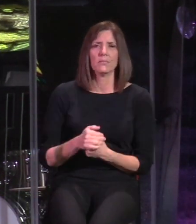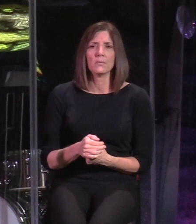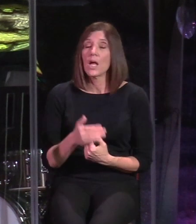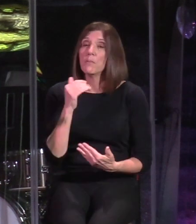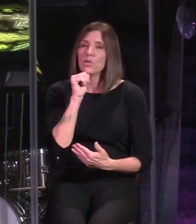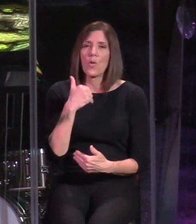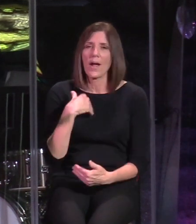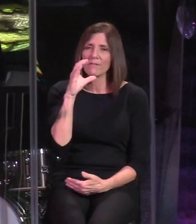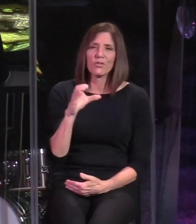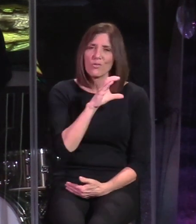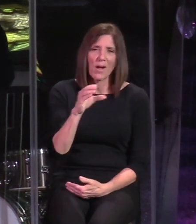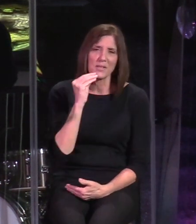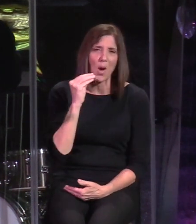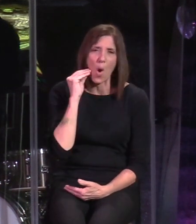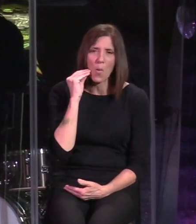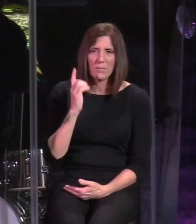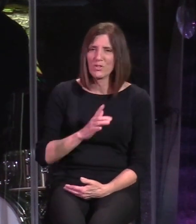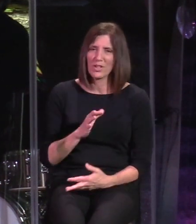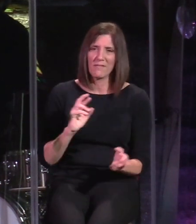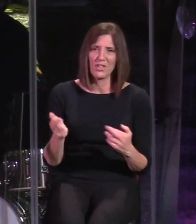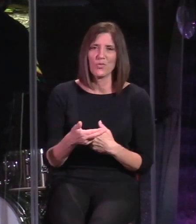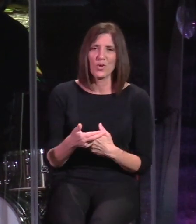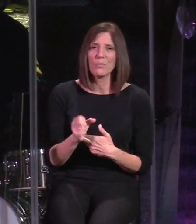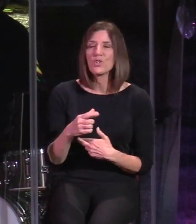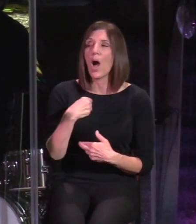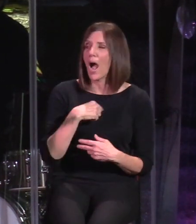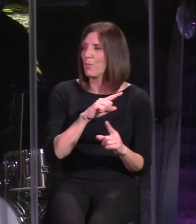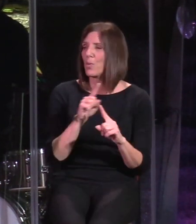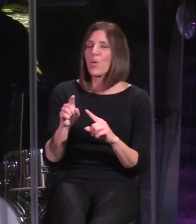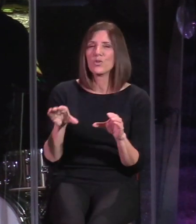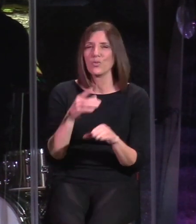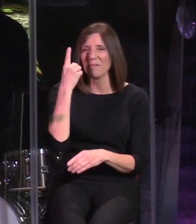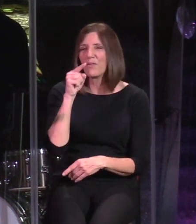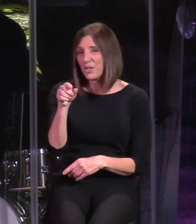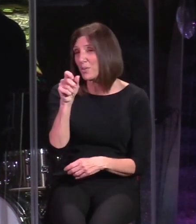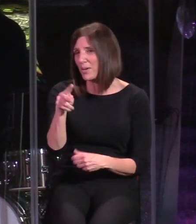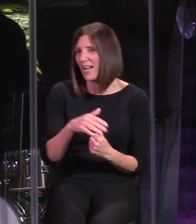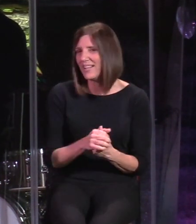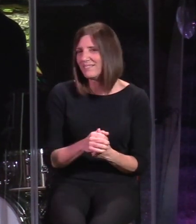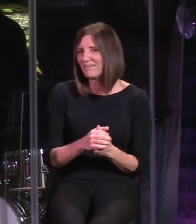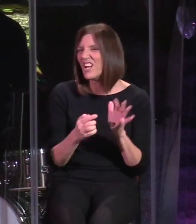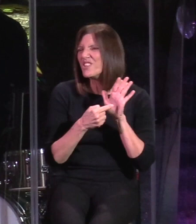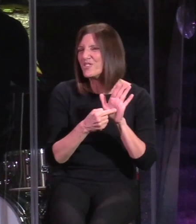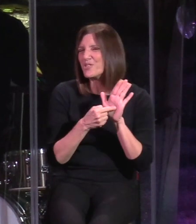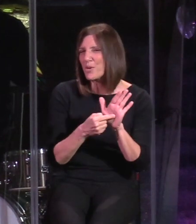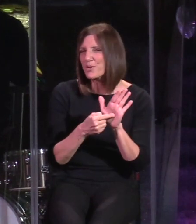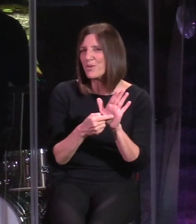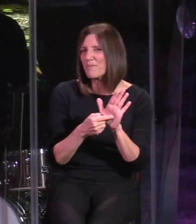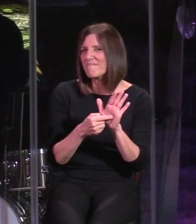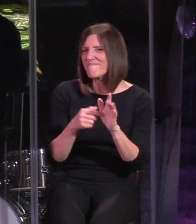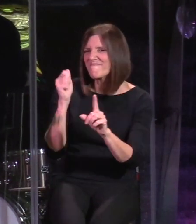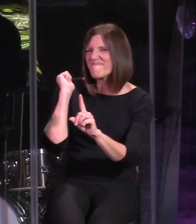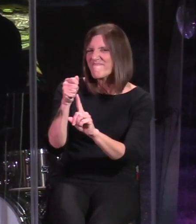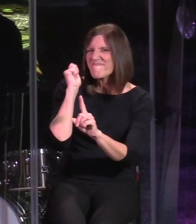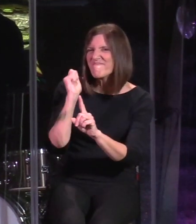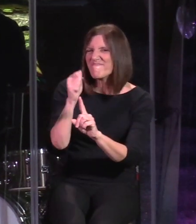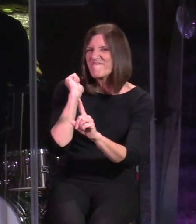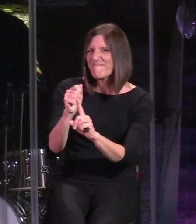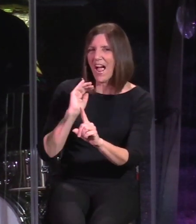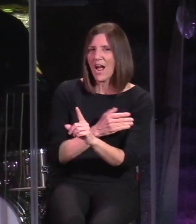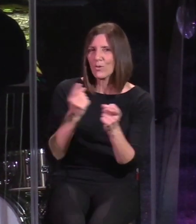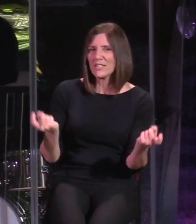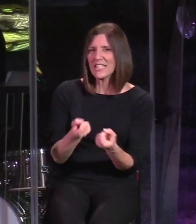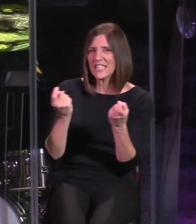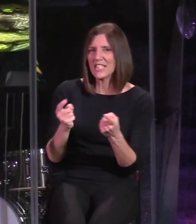cross at home in your living room, so humor me as I take a few moments here just to symbolically nail our sin to the cross.